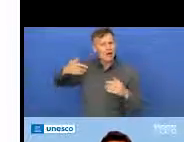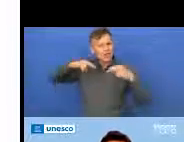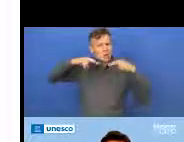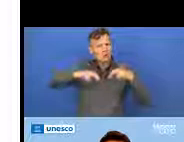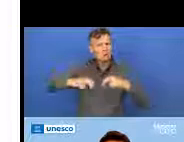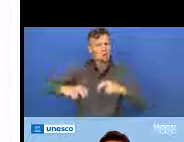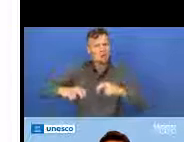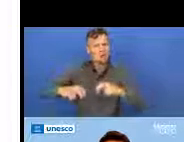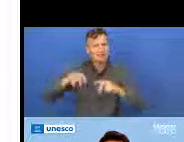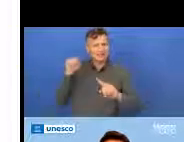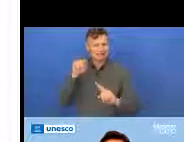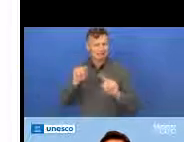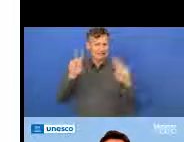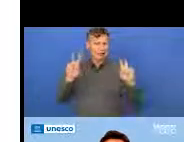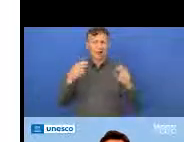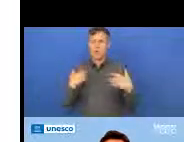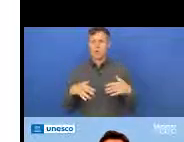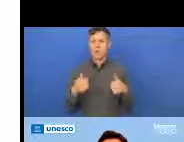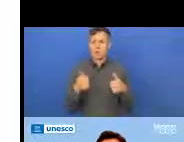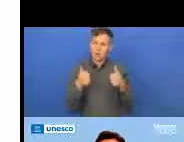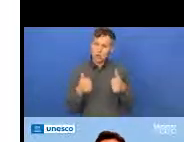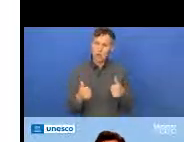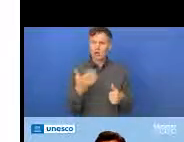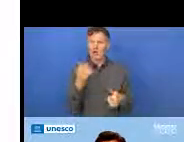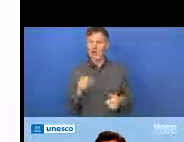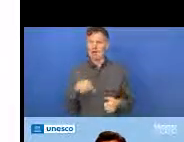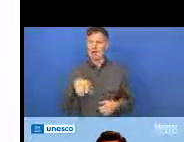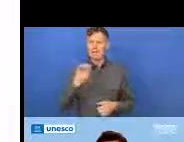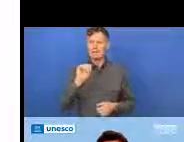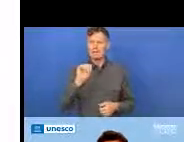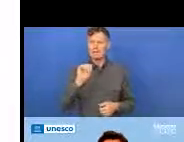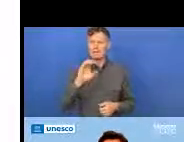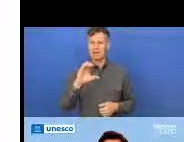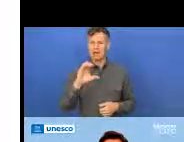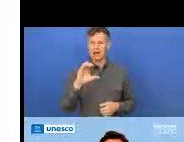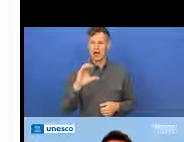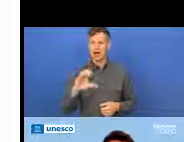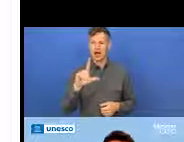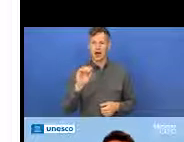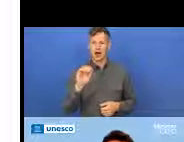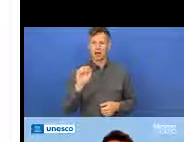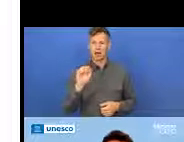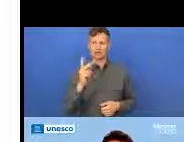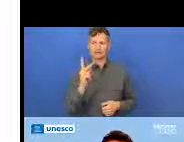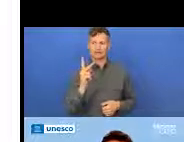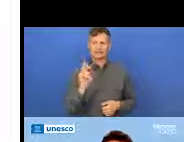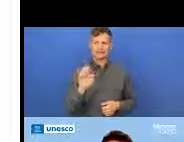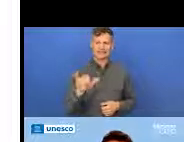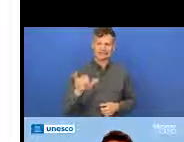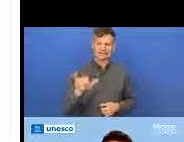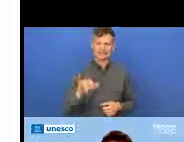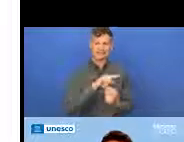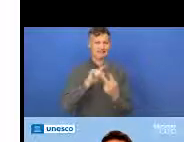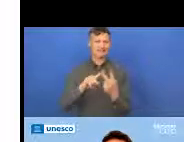Meyers and Megan Klosky and the team from the University of Washington in the US working with us on the